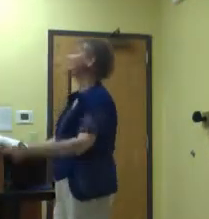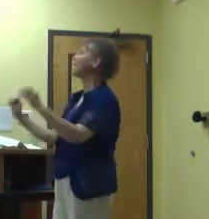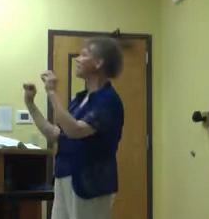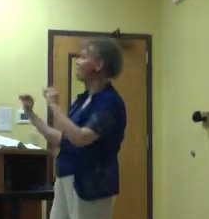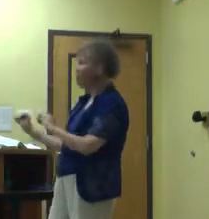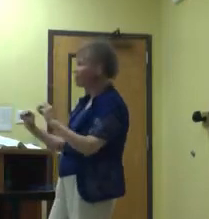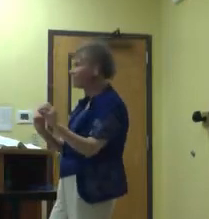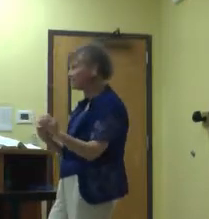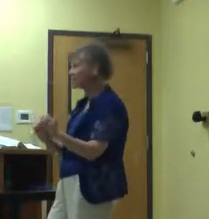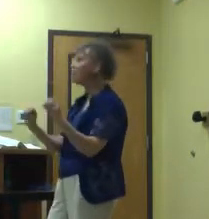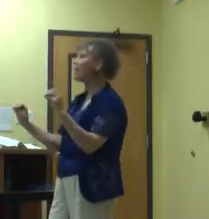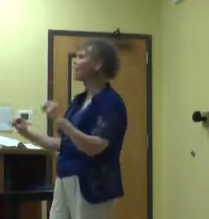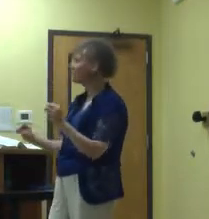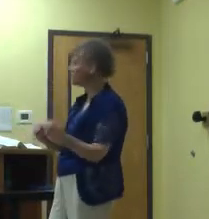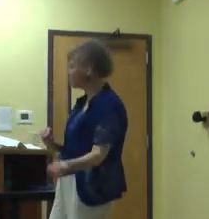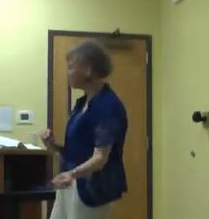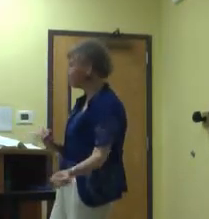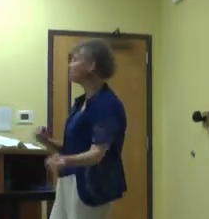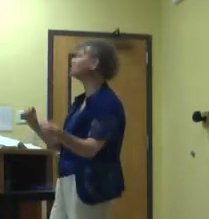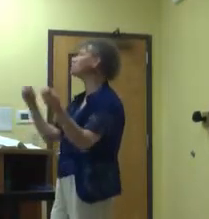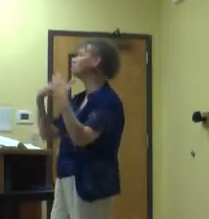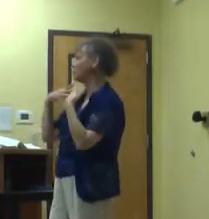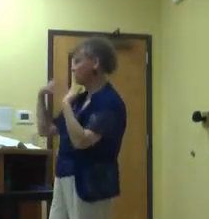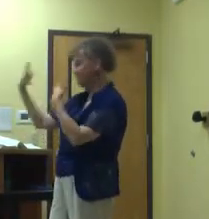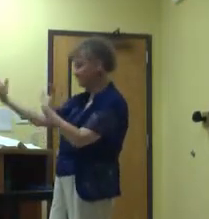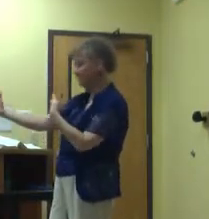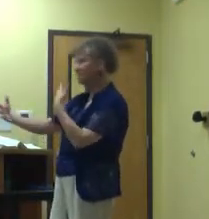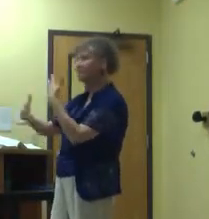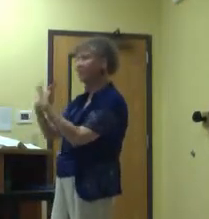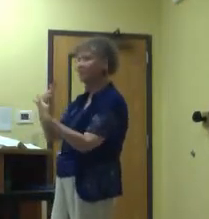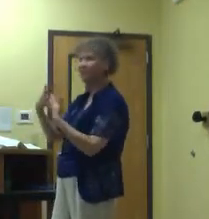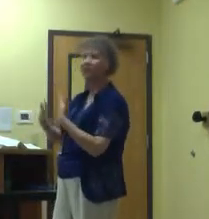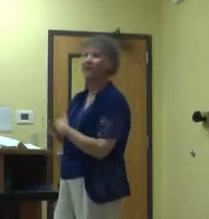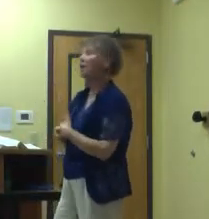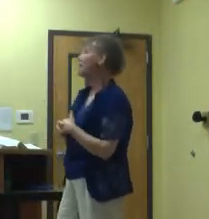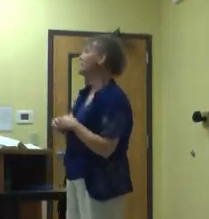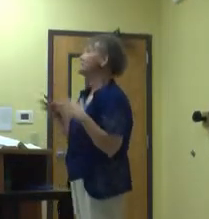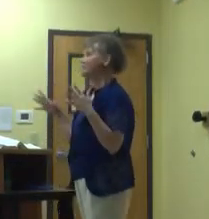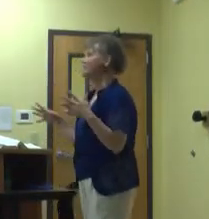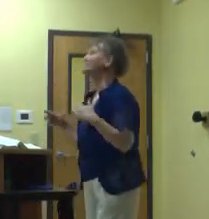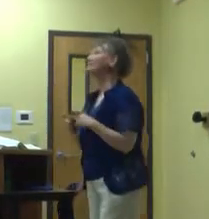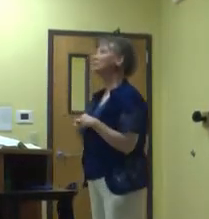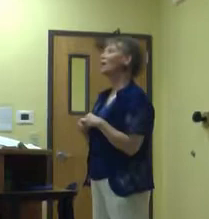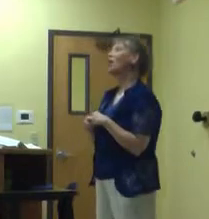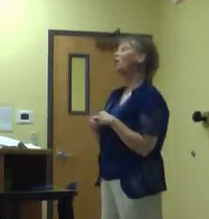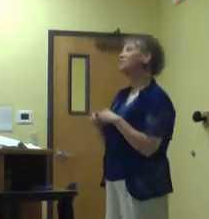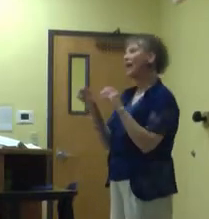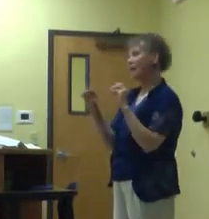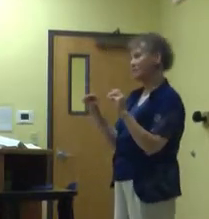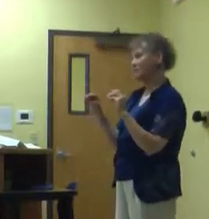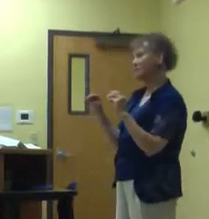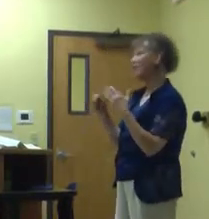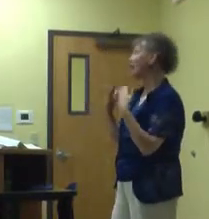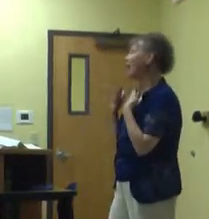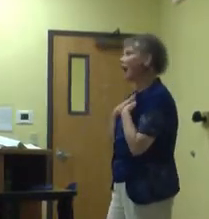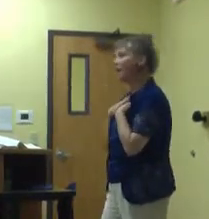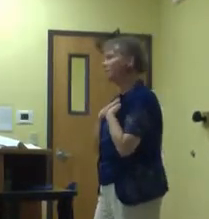make comments about their information so that they see that I'm involved. This is what often happens, and I am just